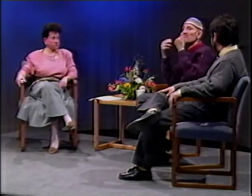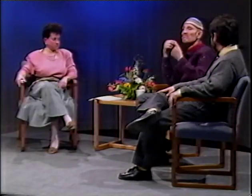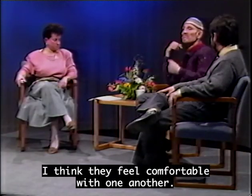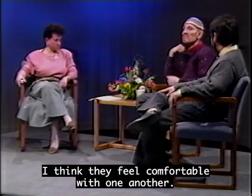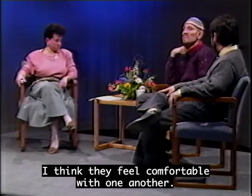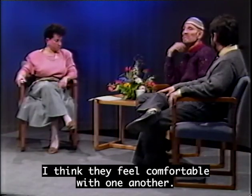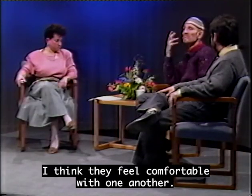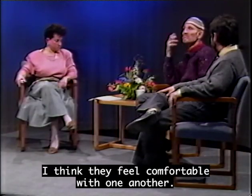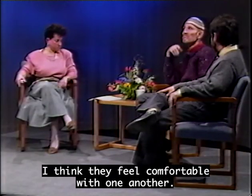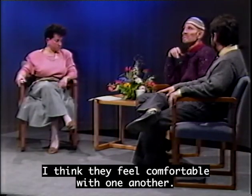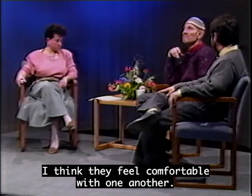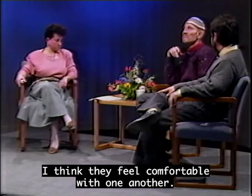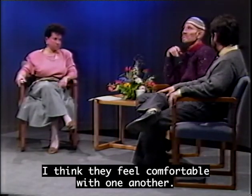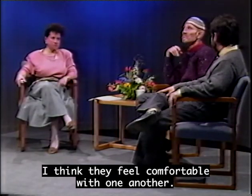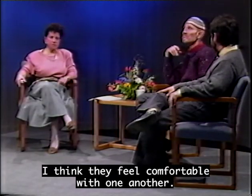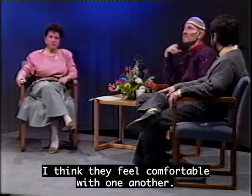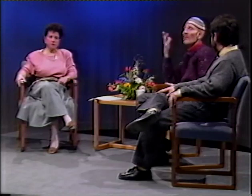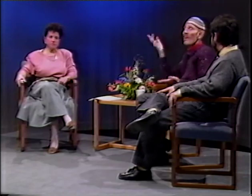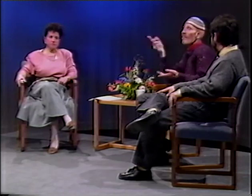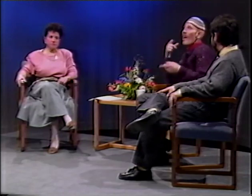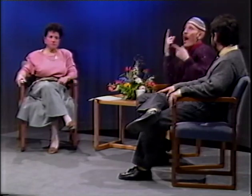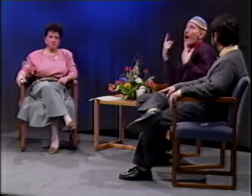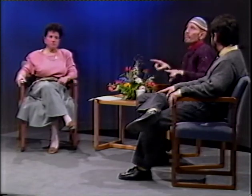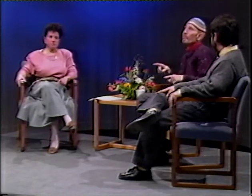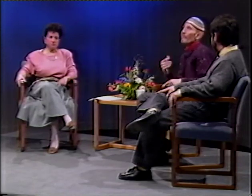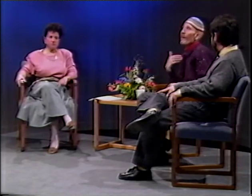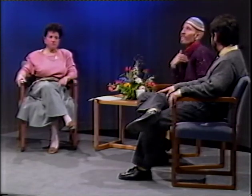And I think they feel comfortable with one another.